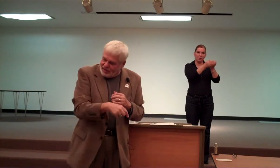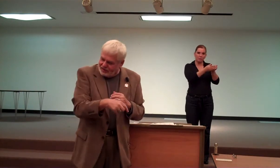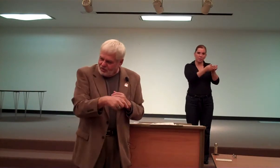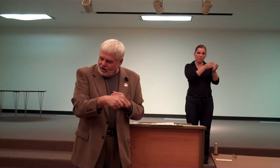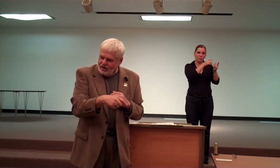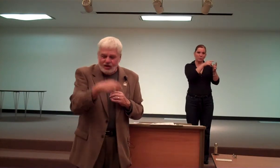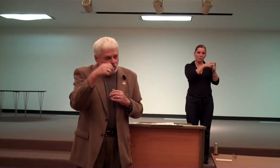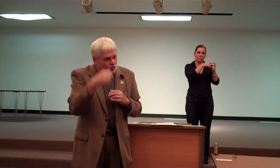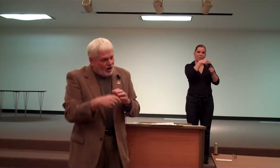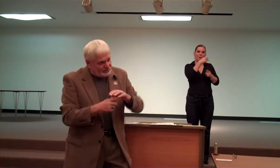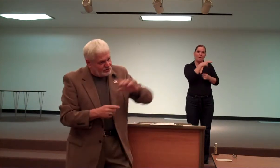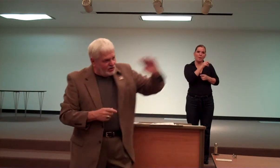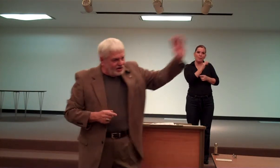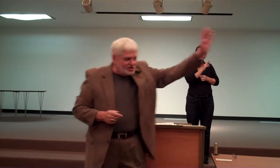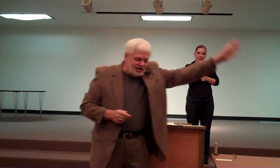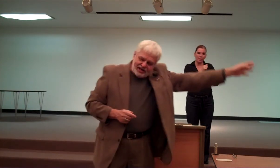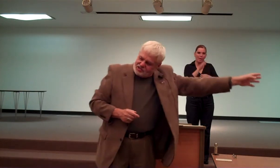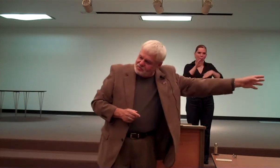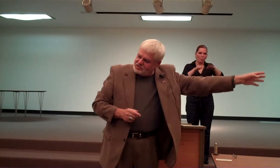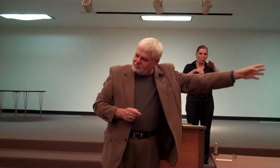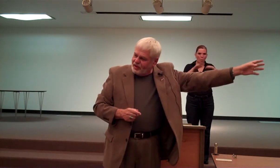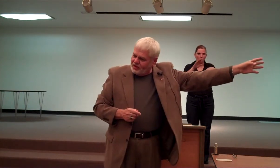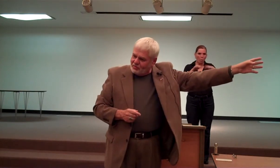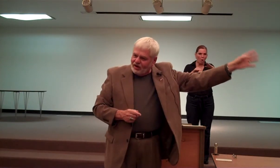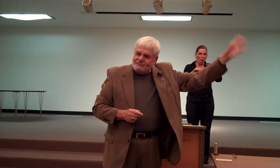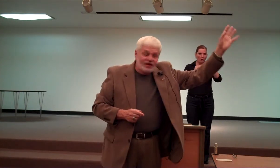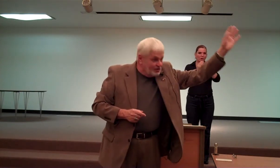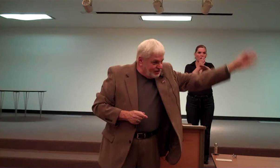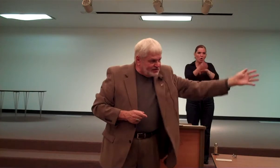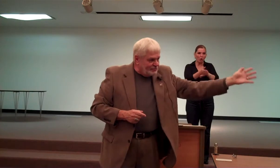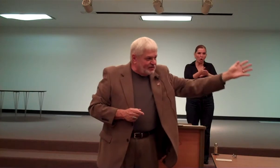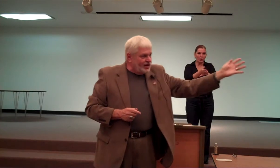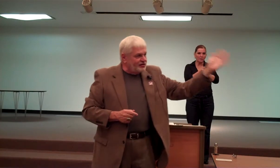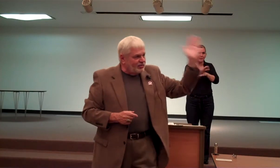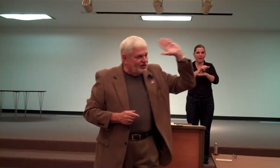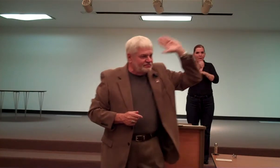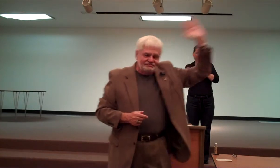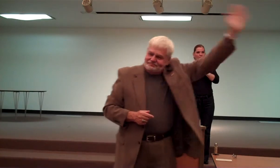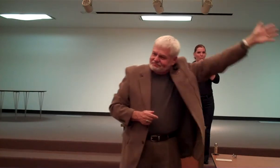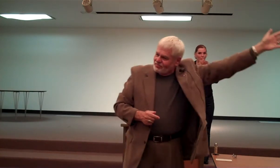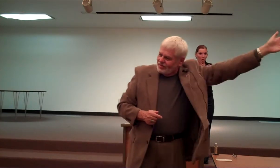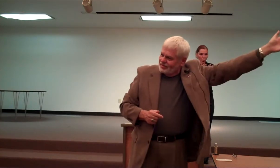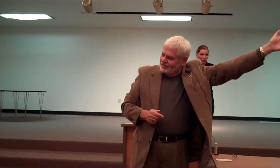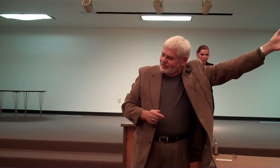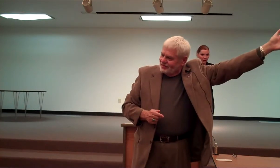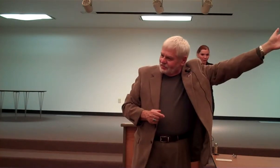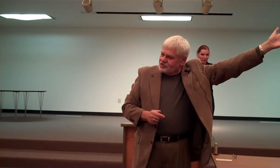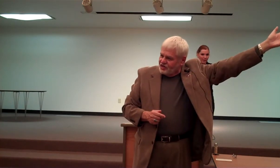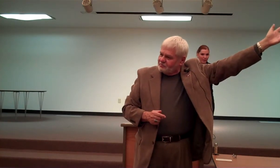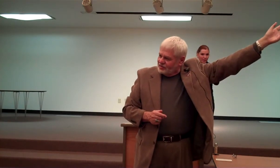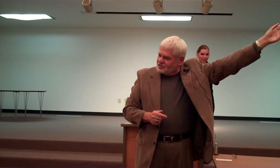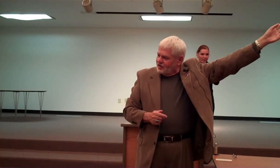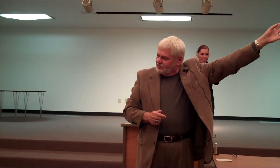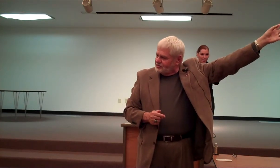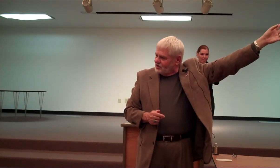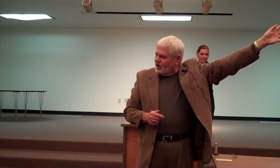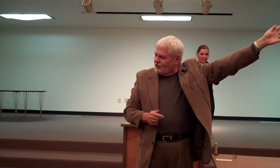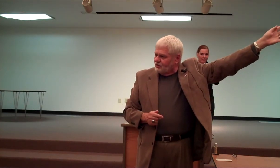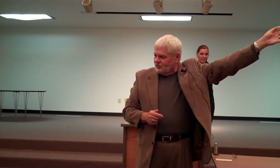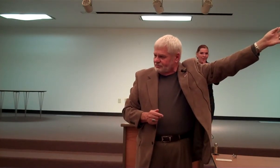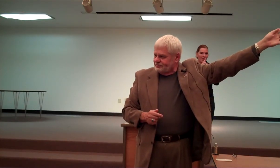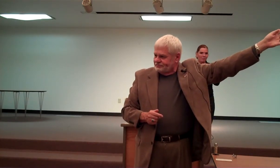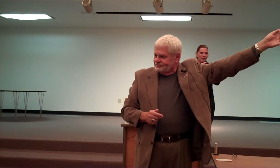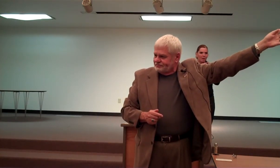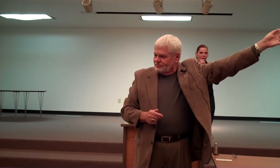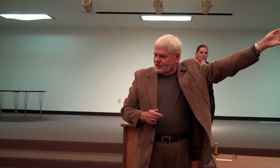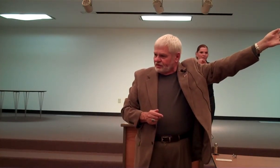craft to Panama, walked across the Isthmus of Panama, picked up another boat or ship, and sailed into